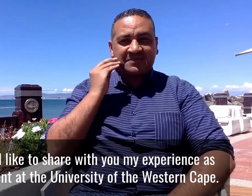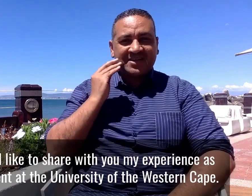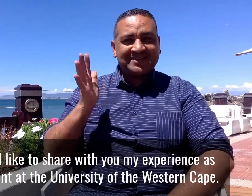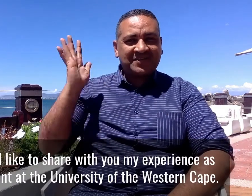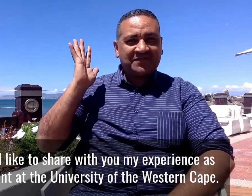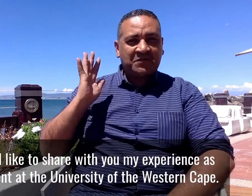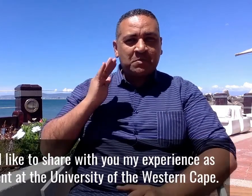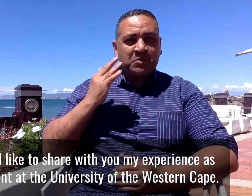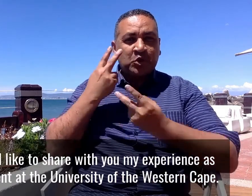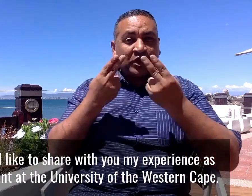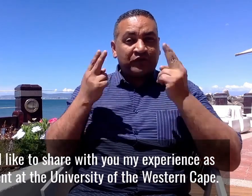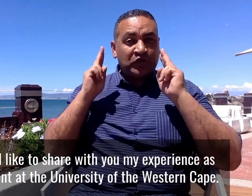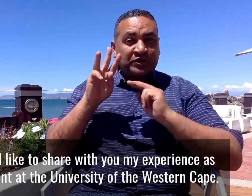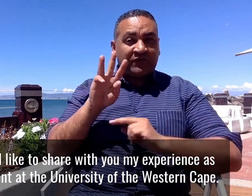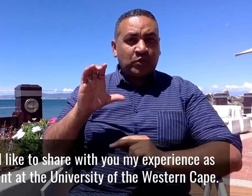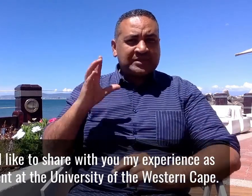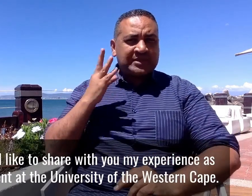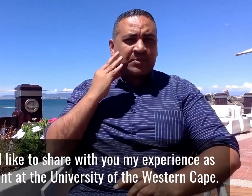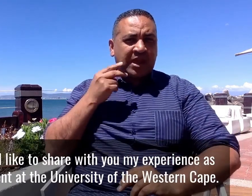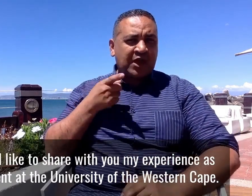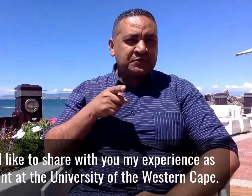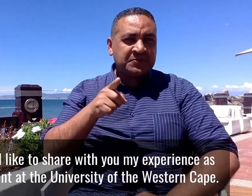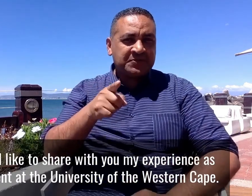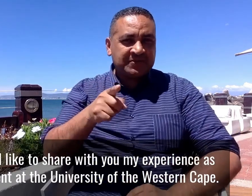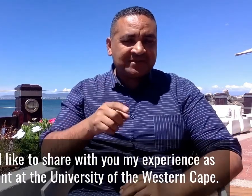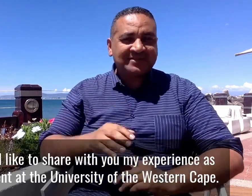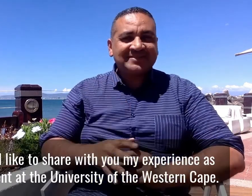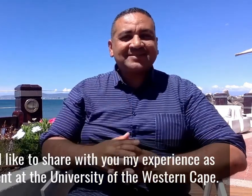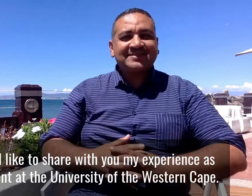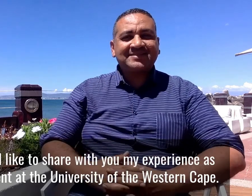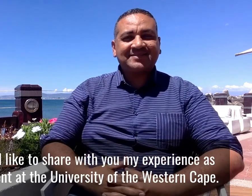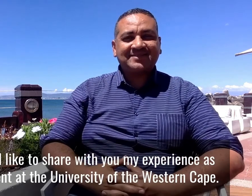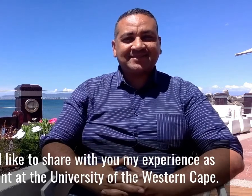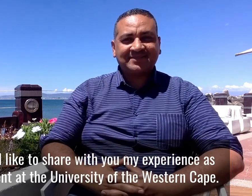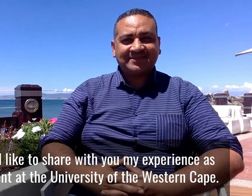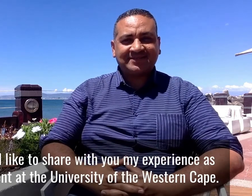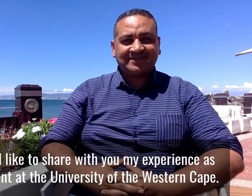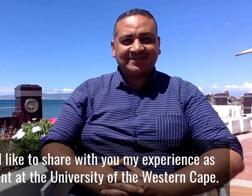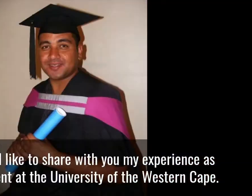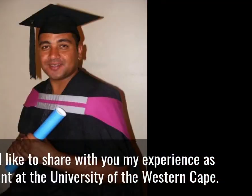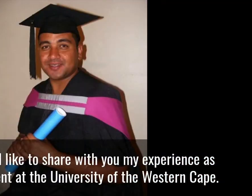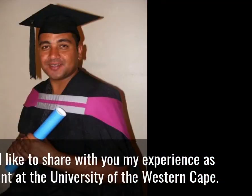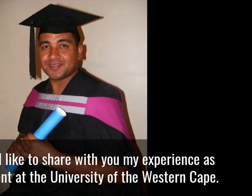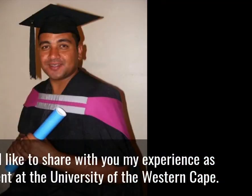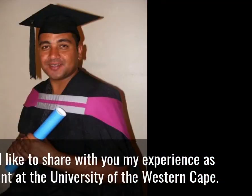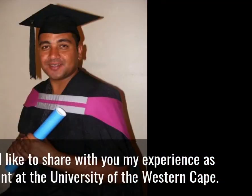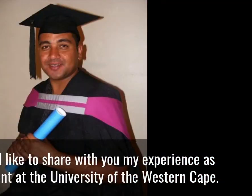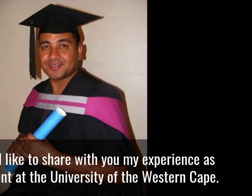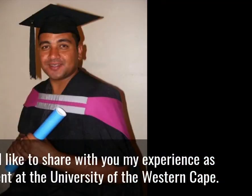Today, I would like to share with you my experience as a former student at the University of the Western Cape.